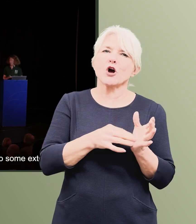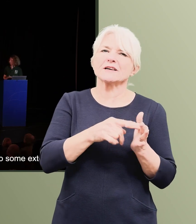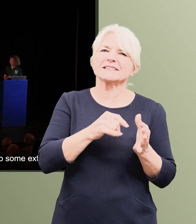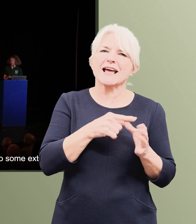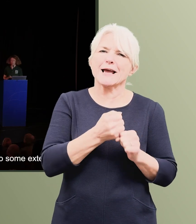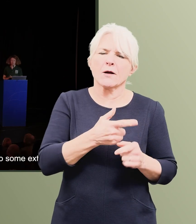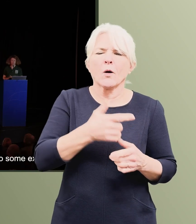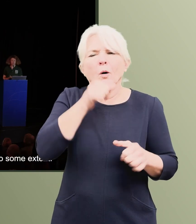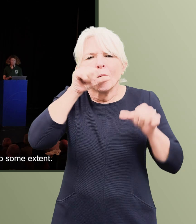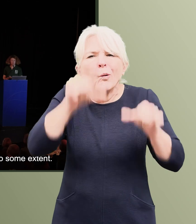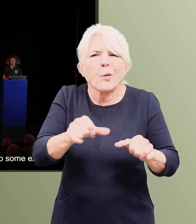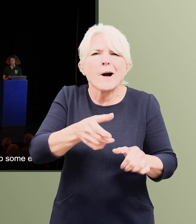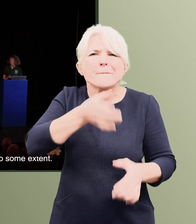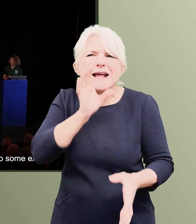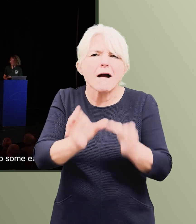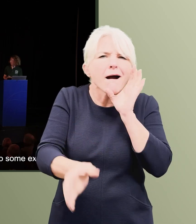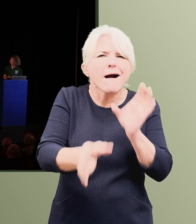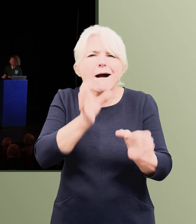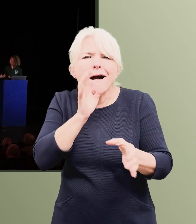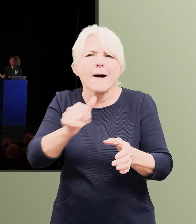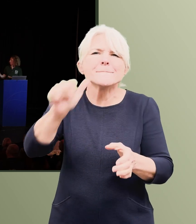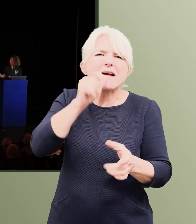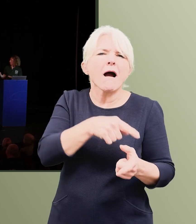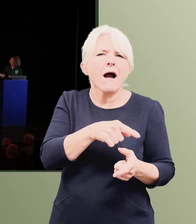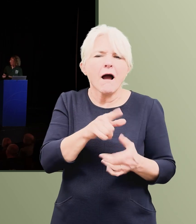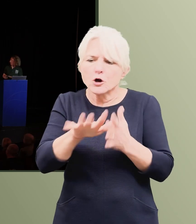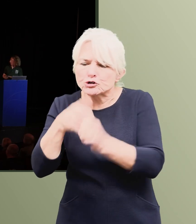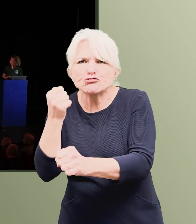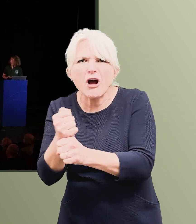it. It's a Bronze Age party spot to some extent.